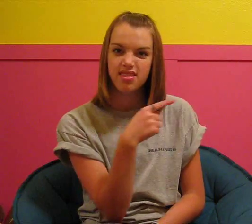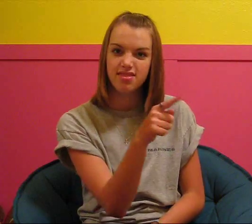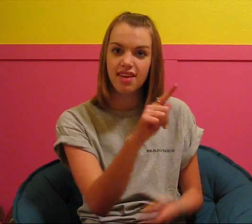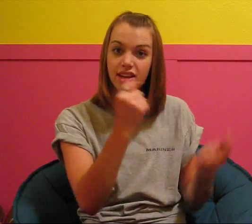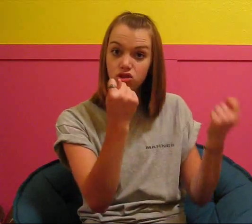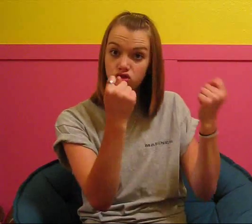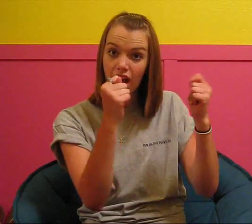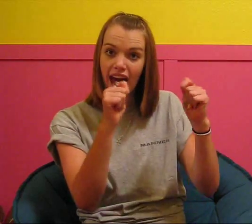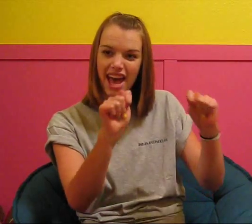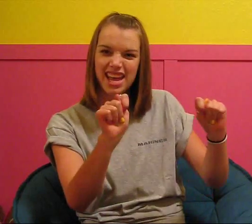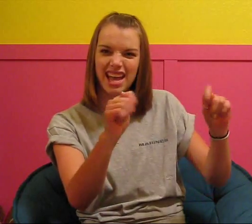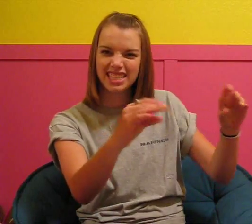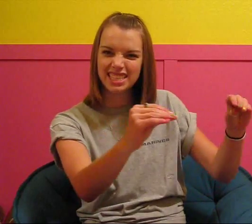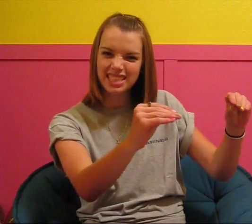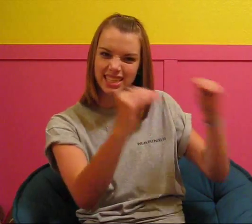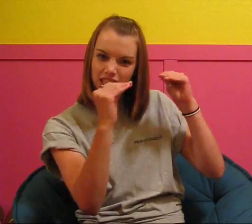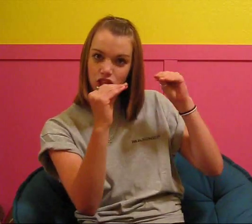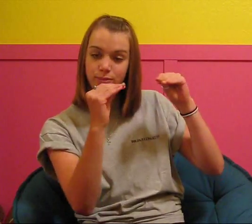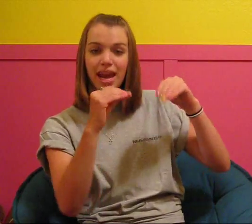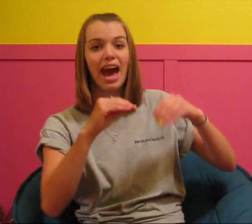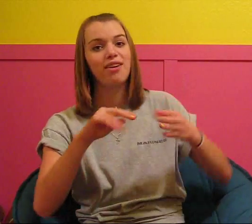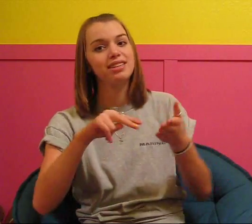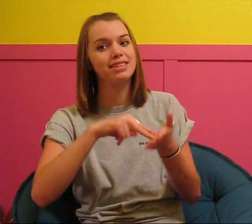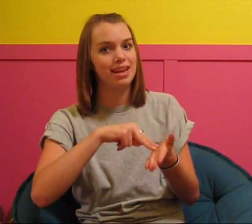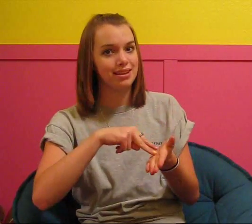They try and teach me how to dance.